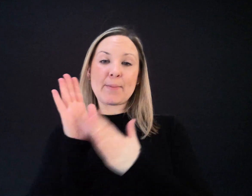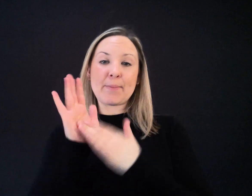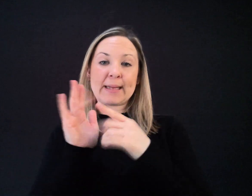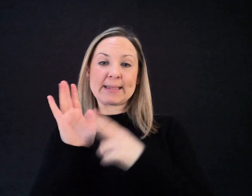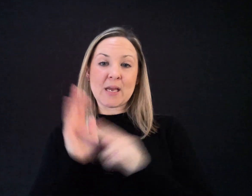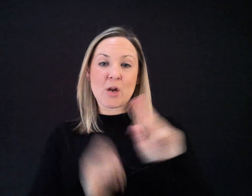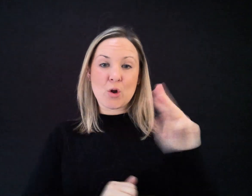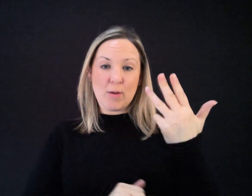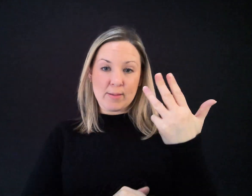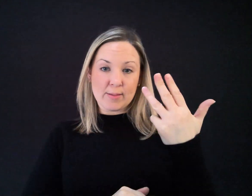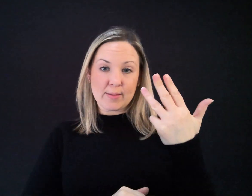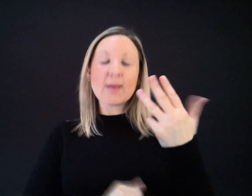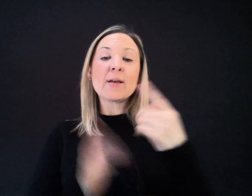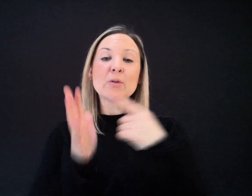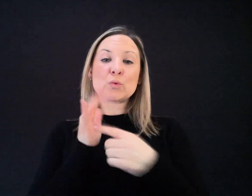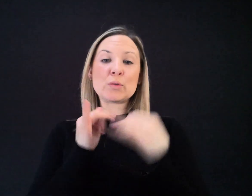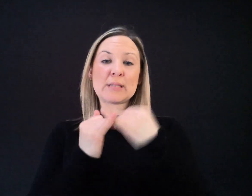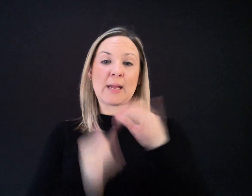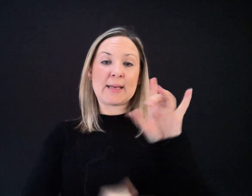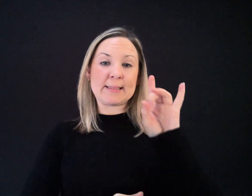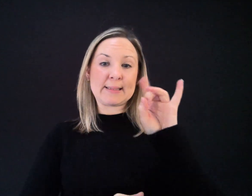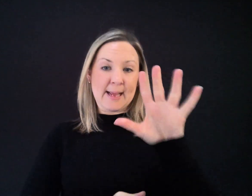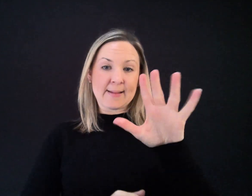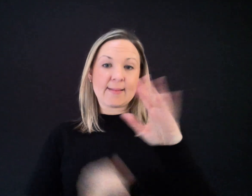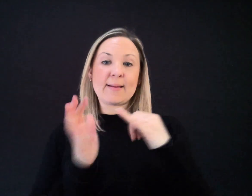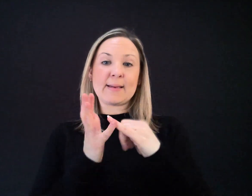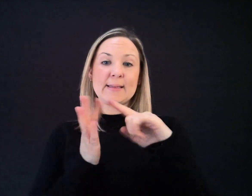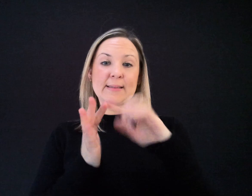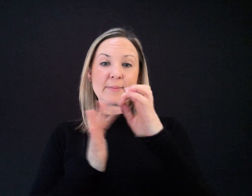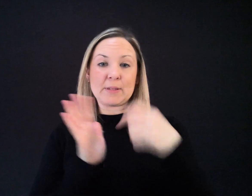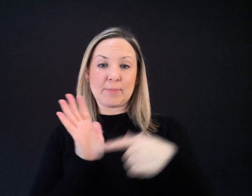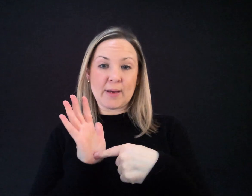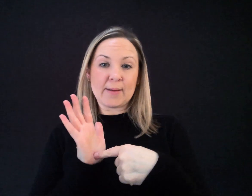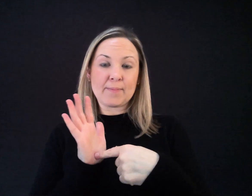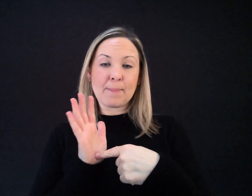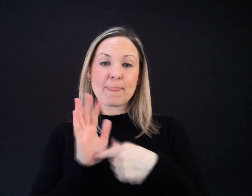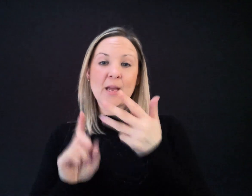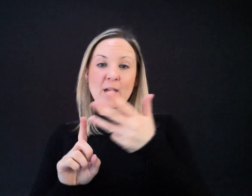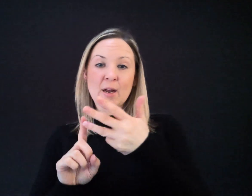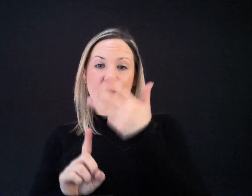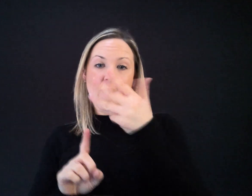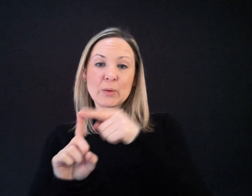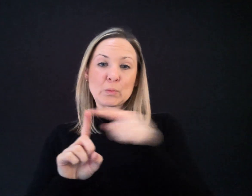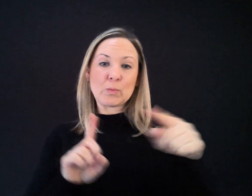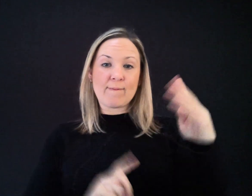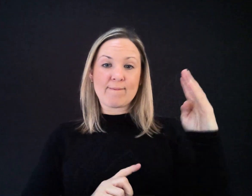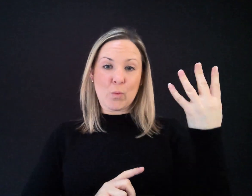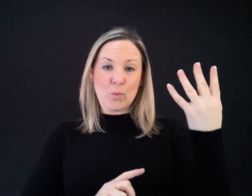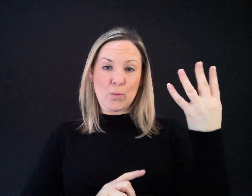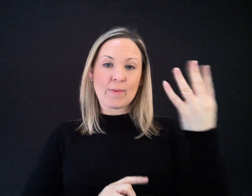9th and Tuesday the 10th of September, 9 to 4 p.m. each day. The cost